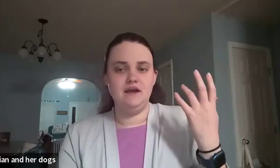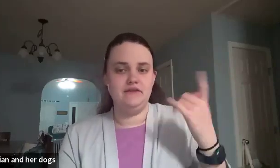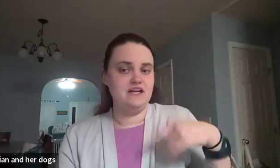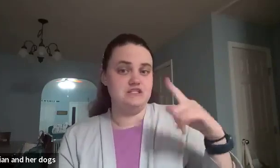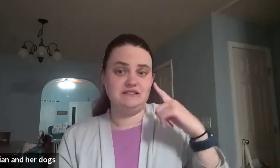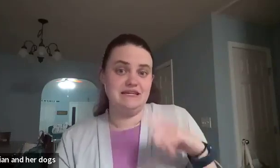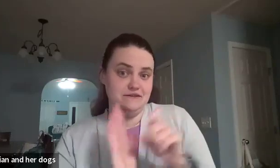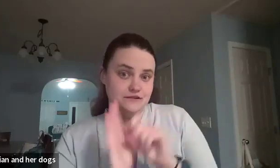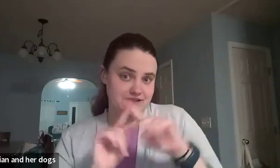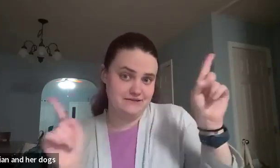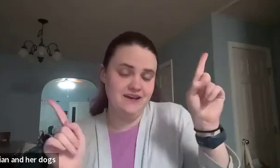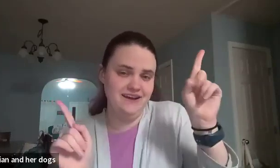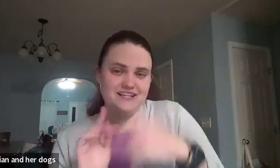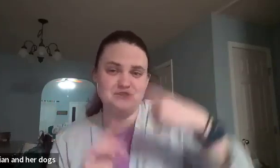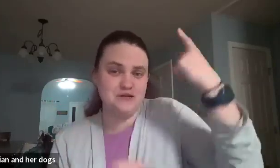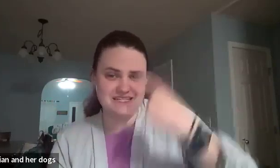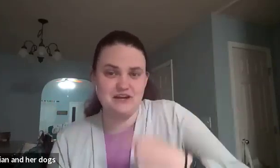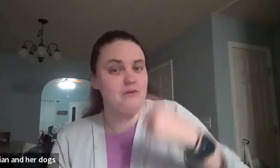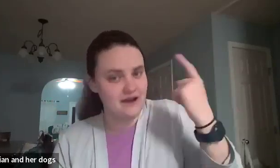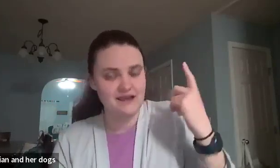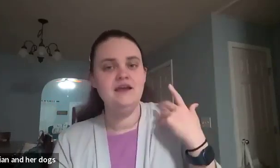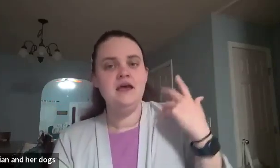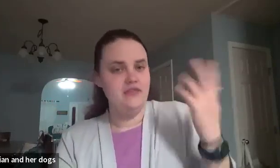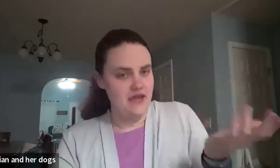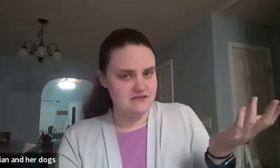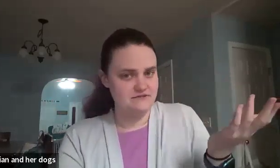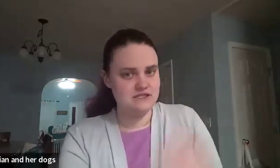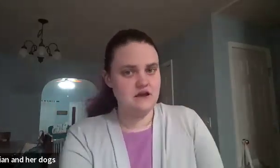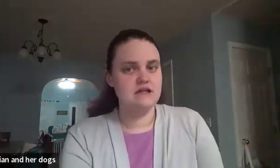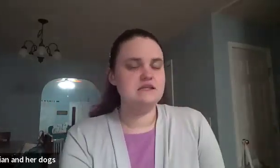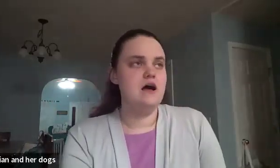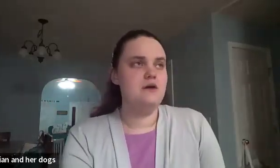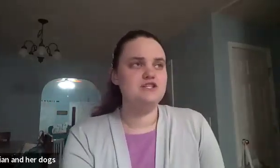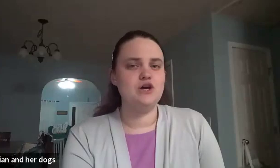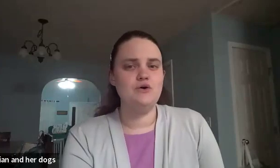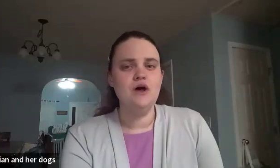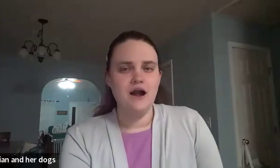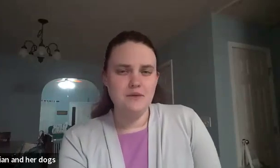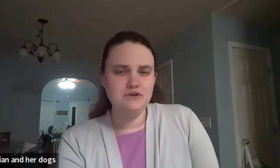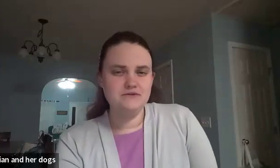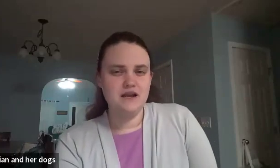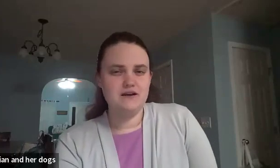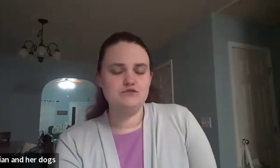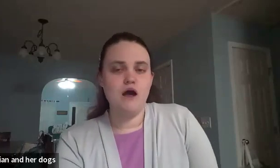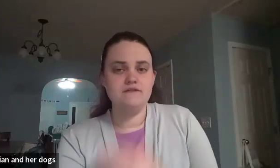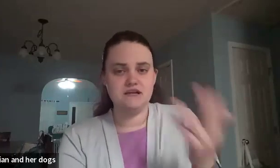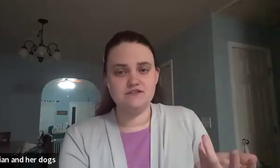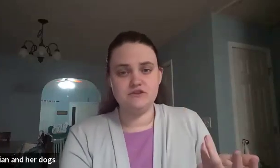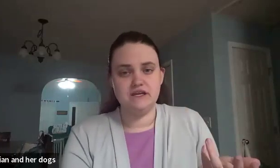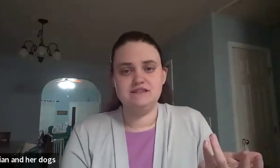And I mean, that's just a state difference. That's just one state away. And they have a different signs. And so a couple of different areas will have signs for things